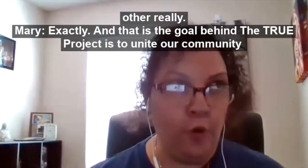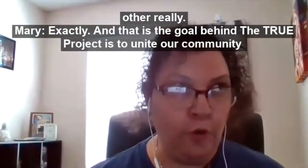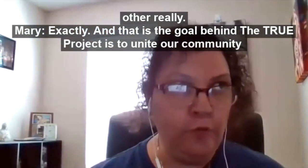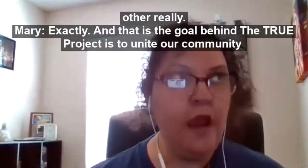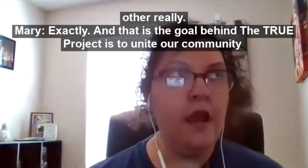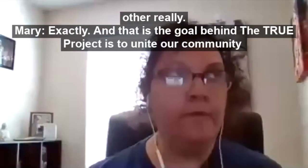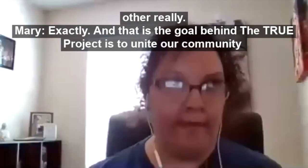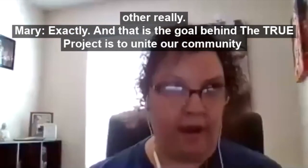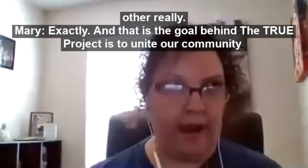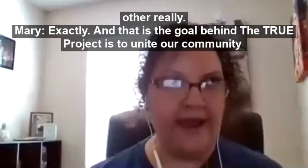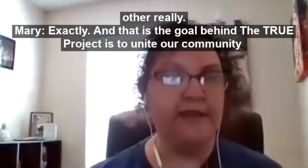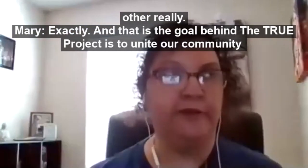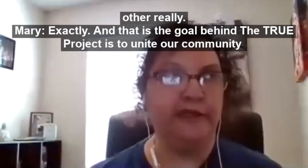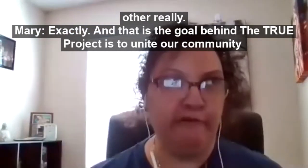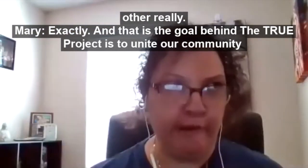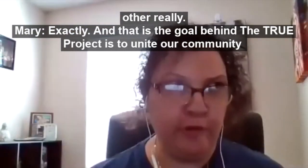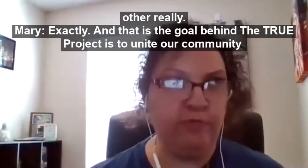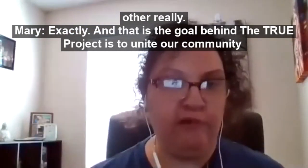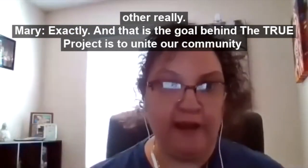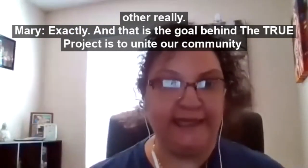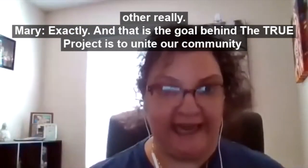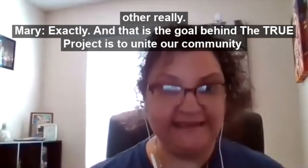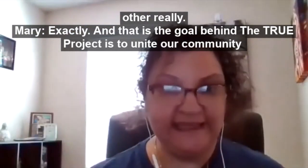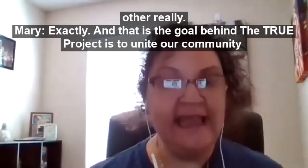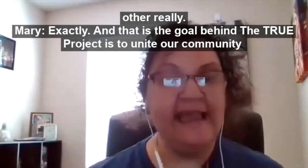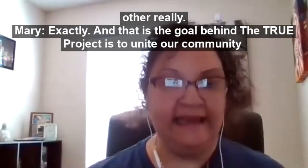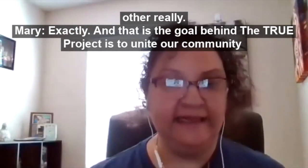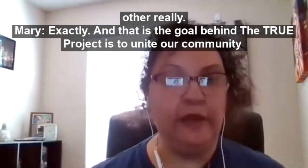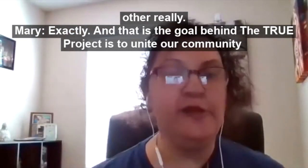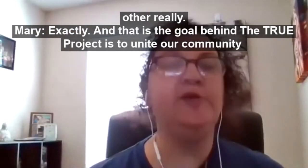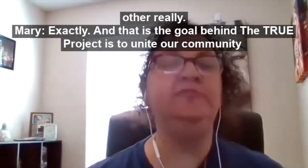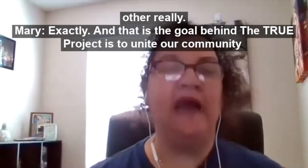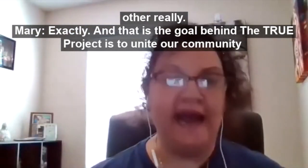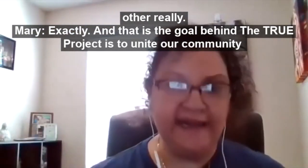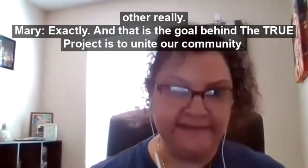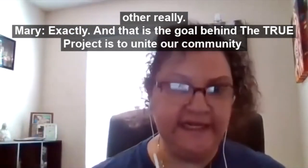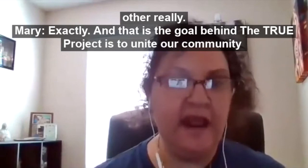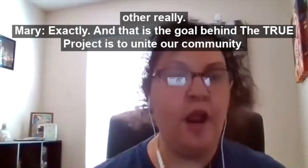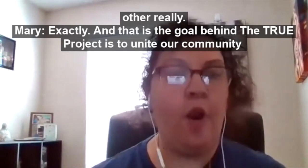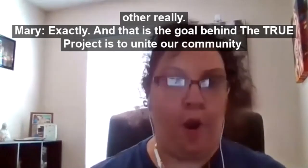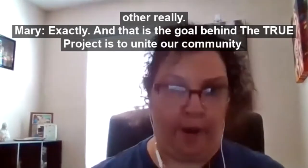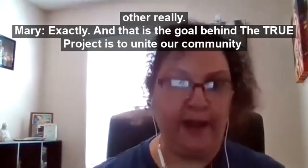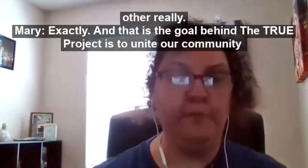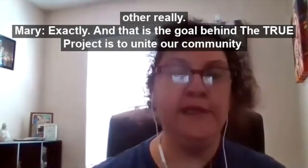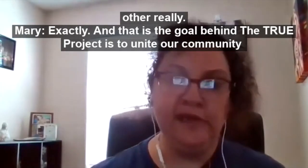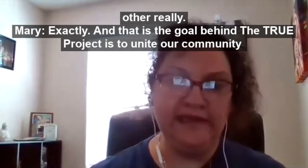goal behind the True Project, is to unite our